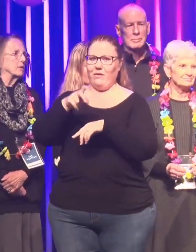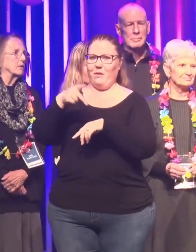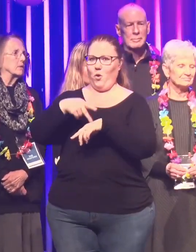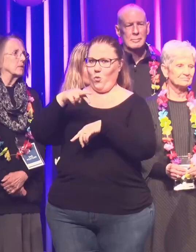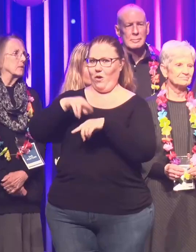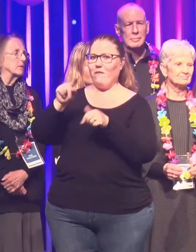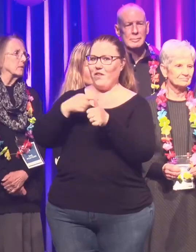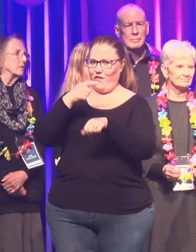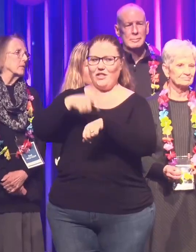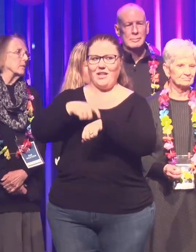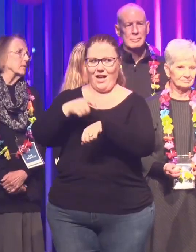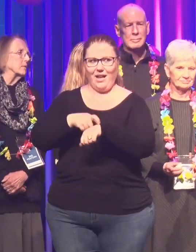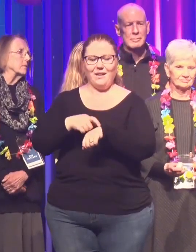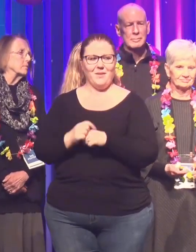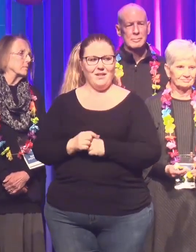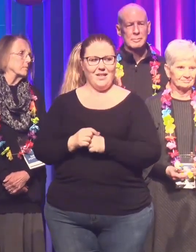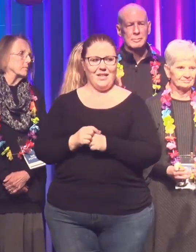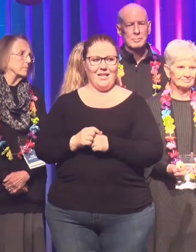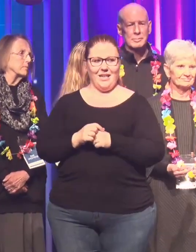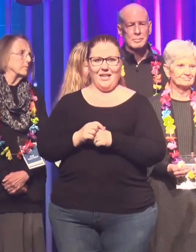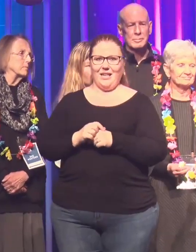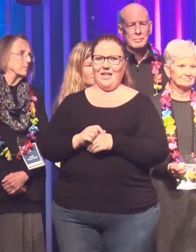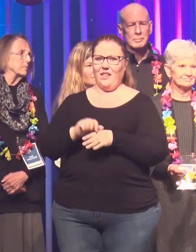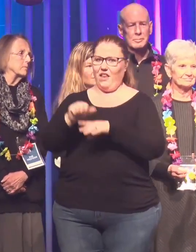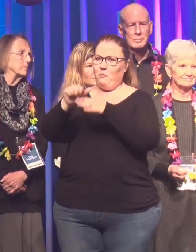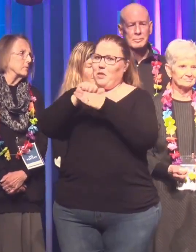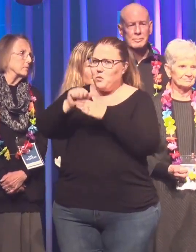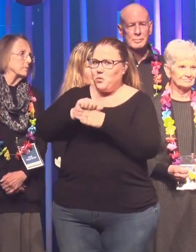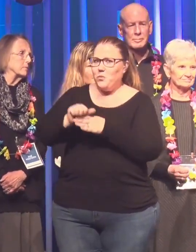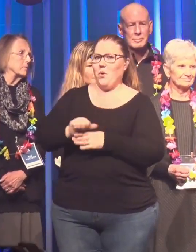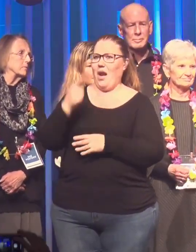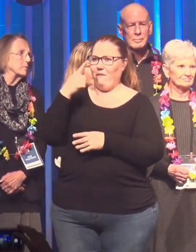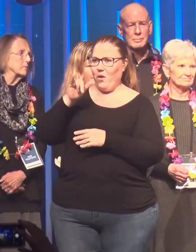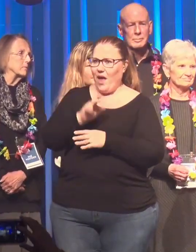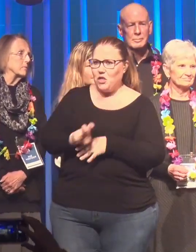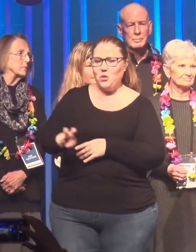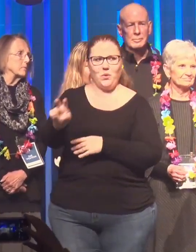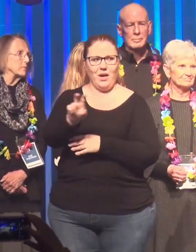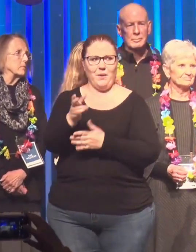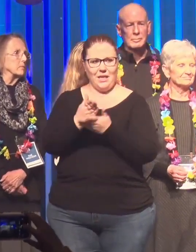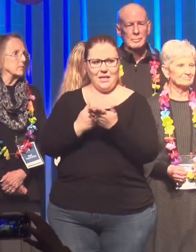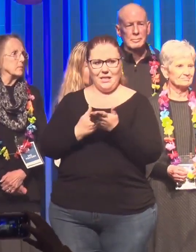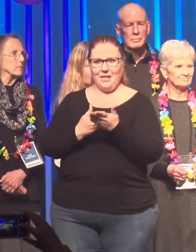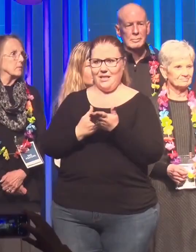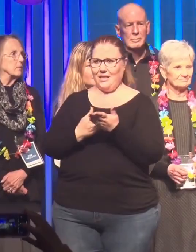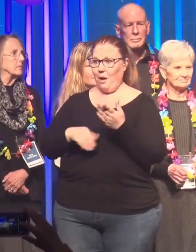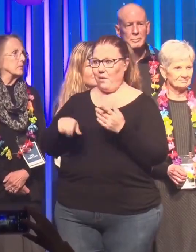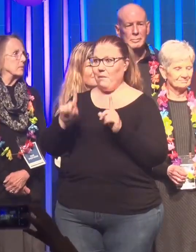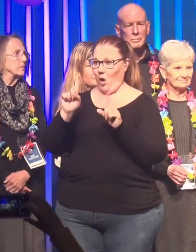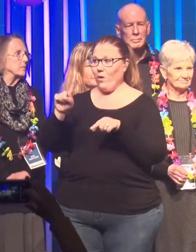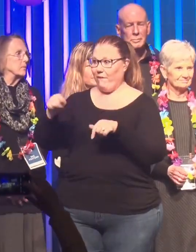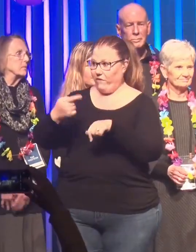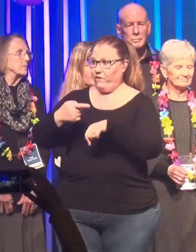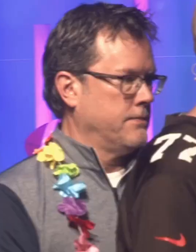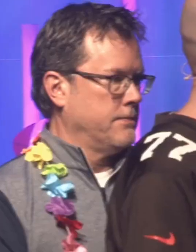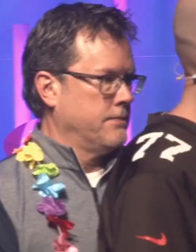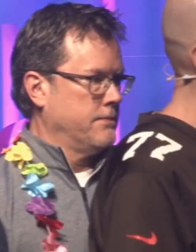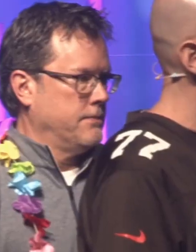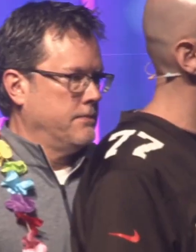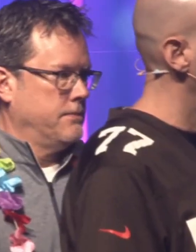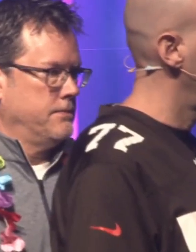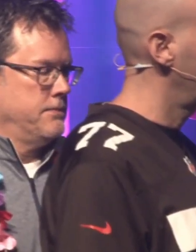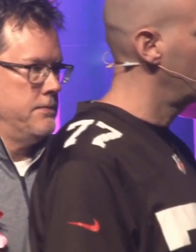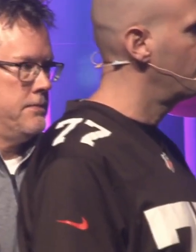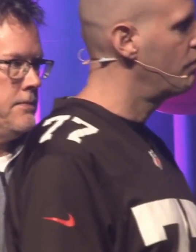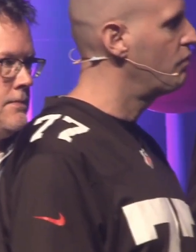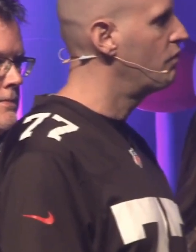first time. They've been training for this trip, some of them going on a trip for the very first time. They've